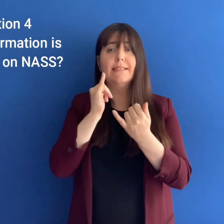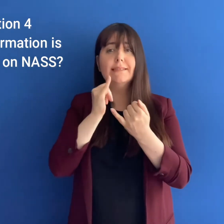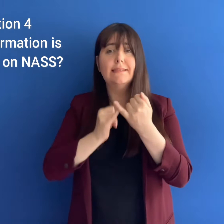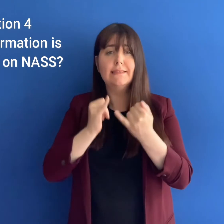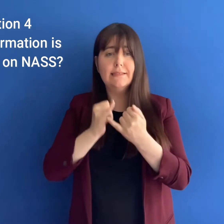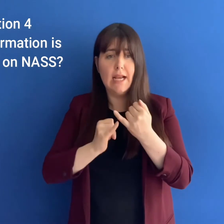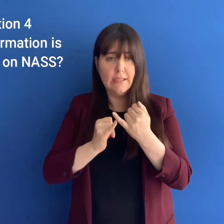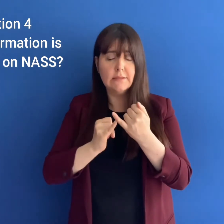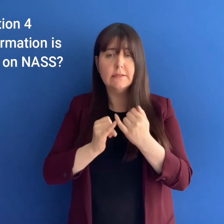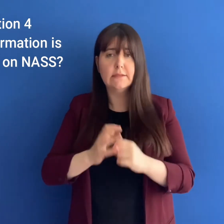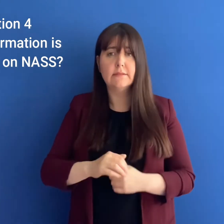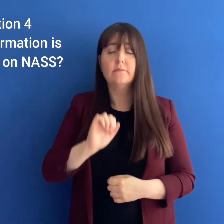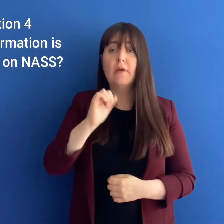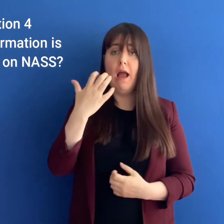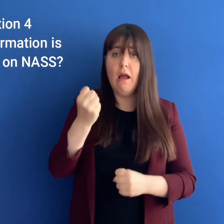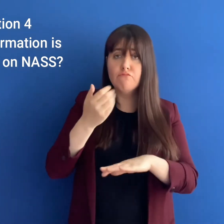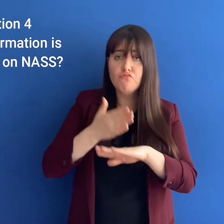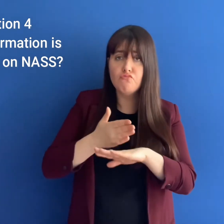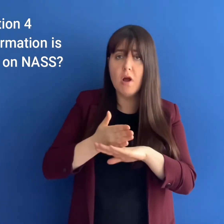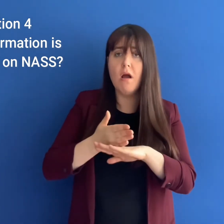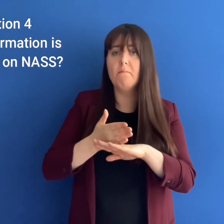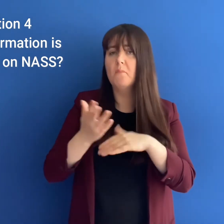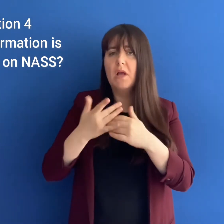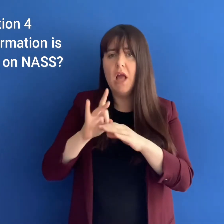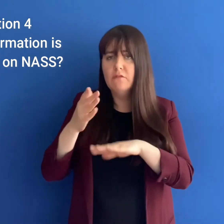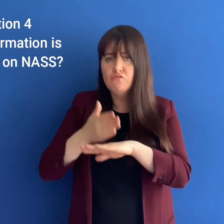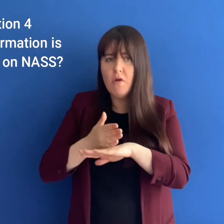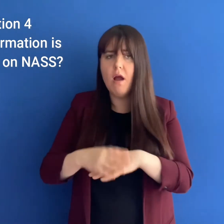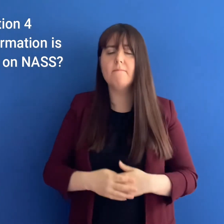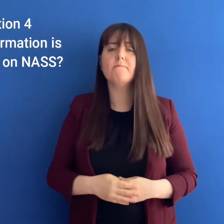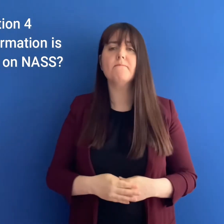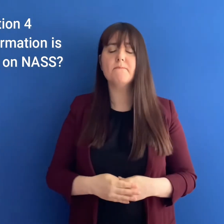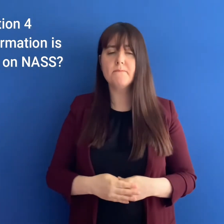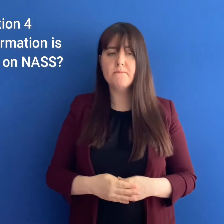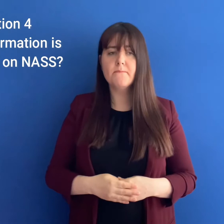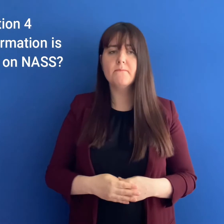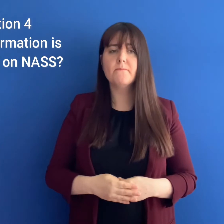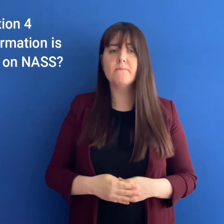your contact details, your employment or principal status,